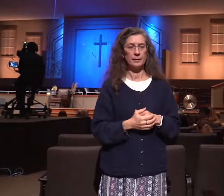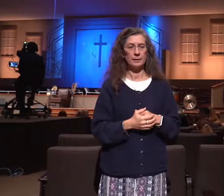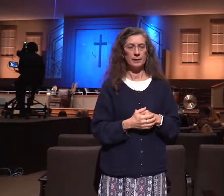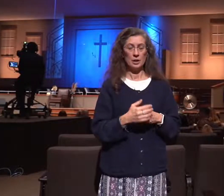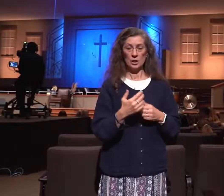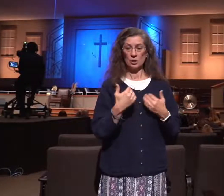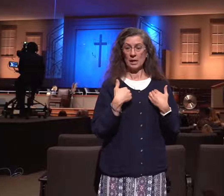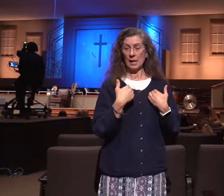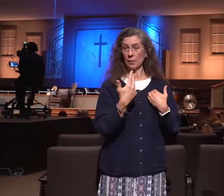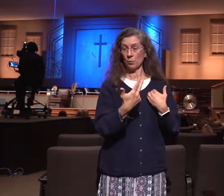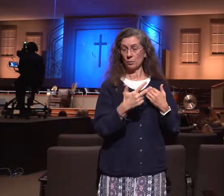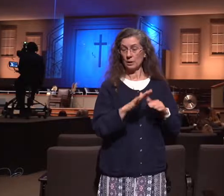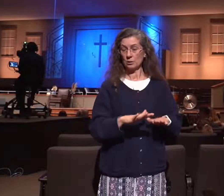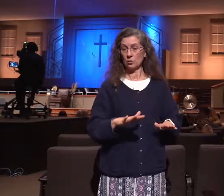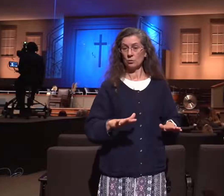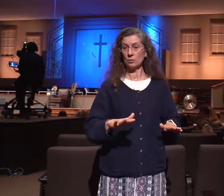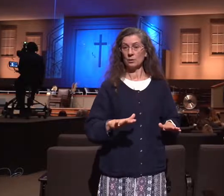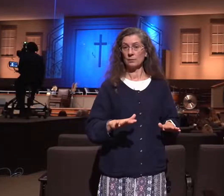three children,